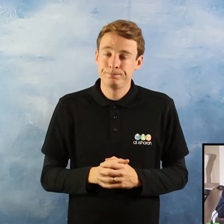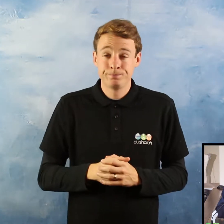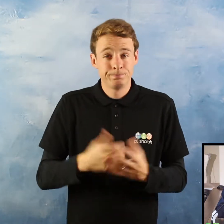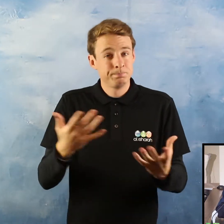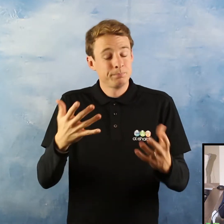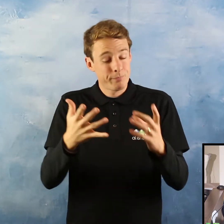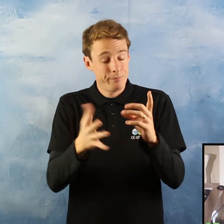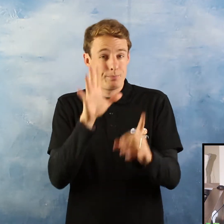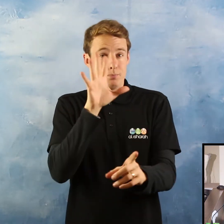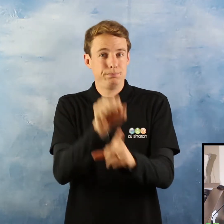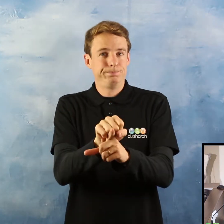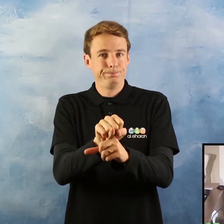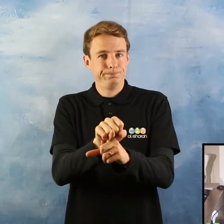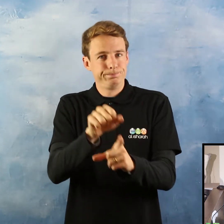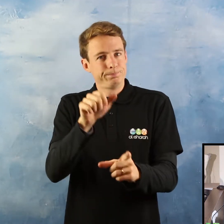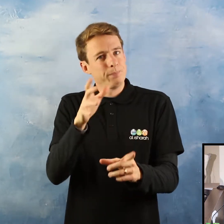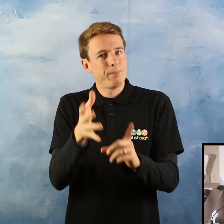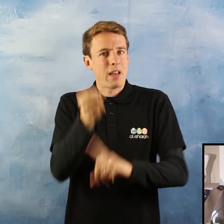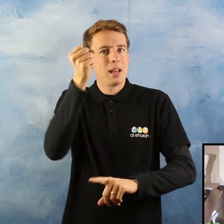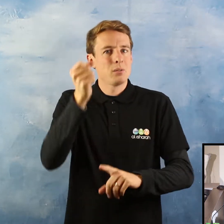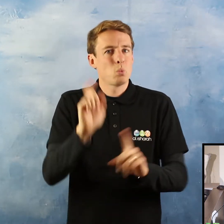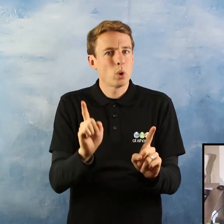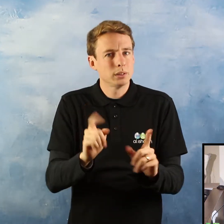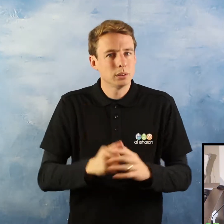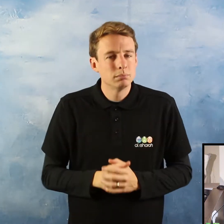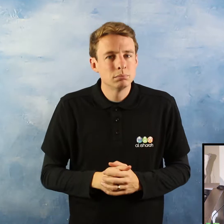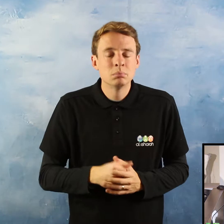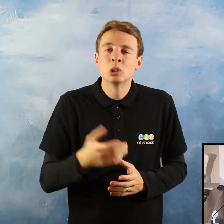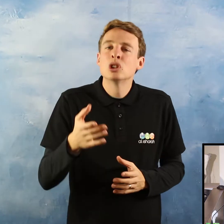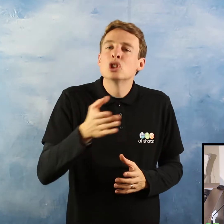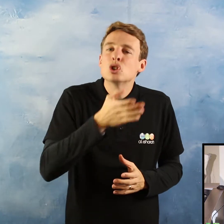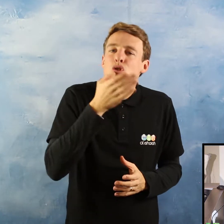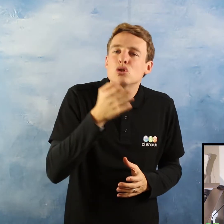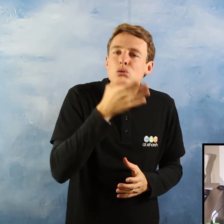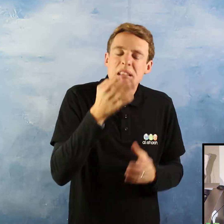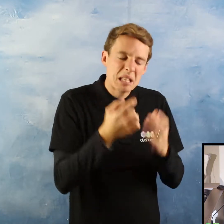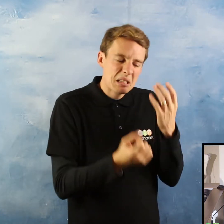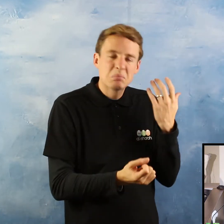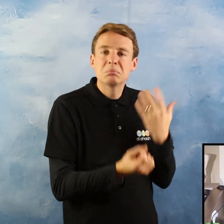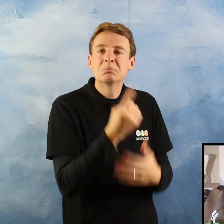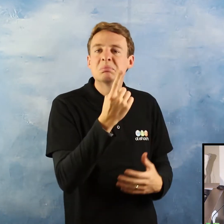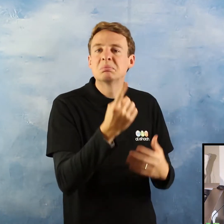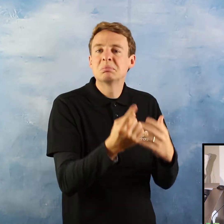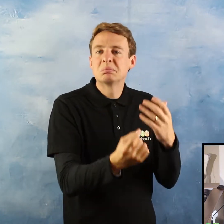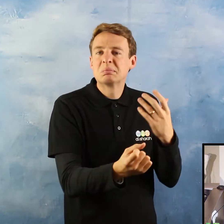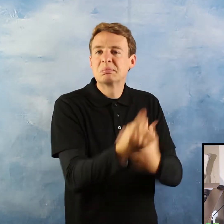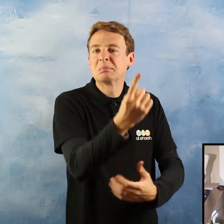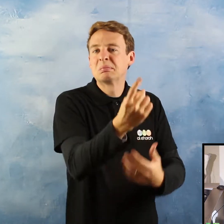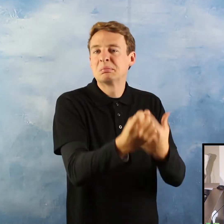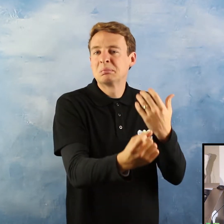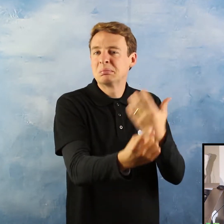health. Even occasional drink is harmful to health. According to, and they